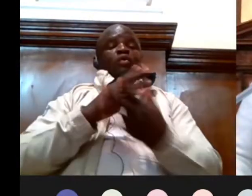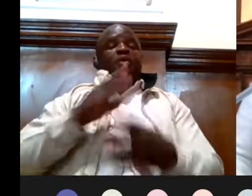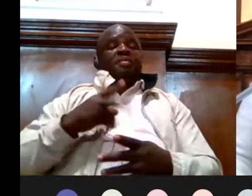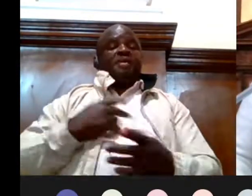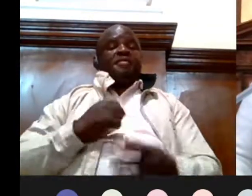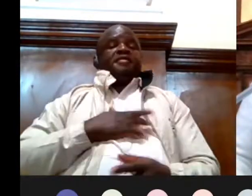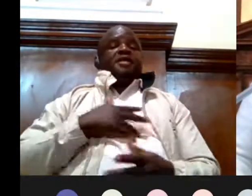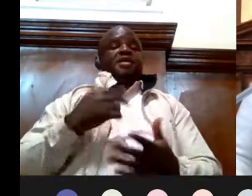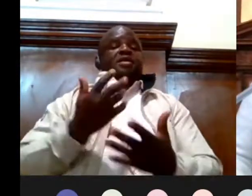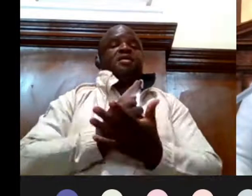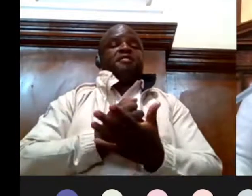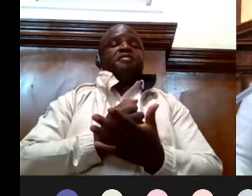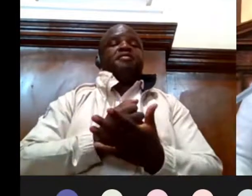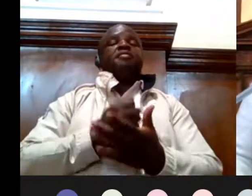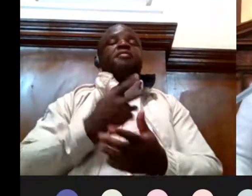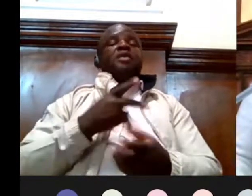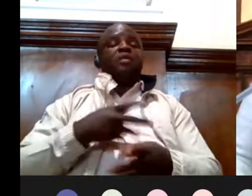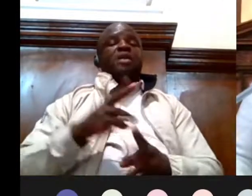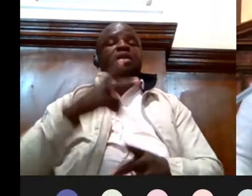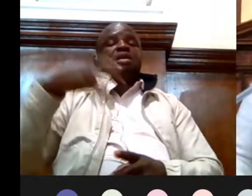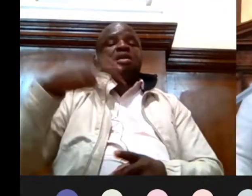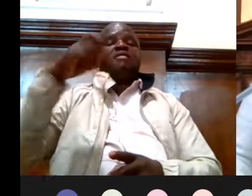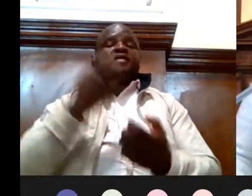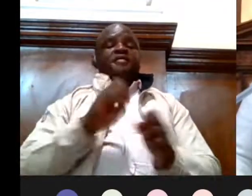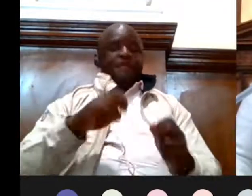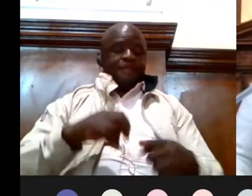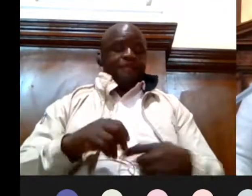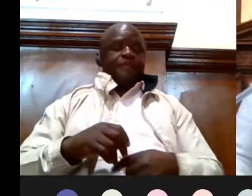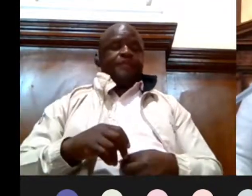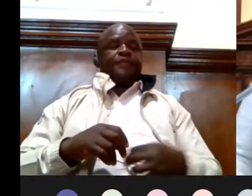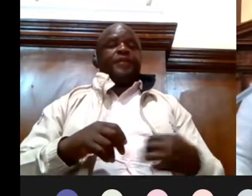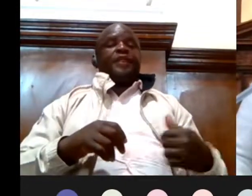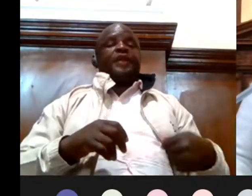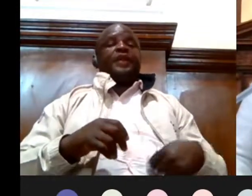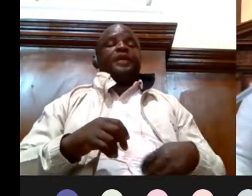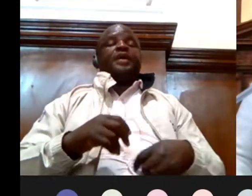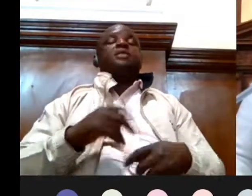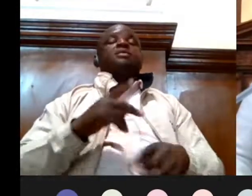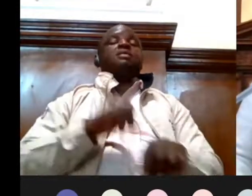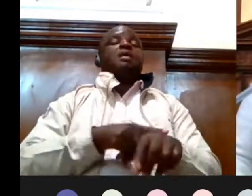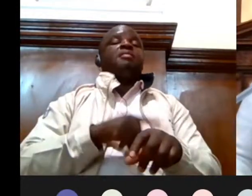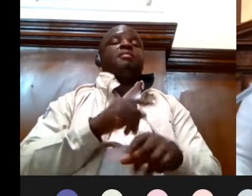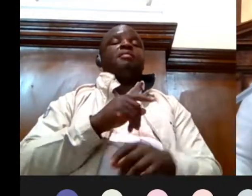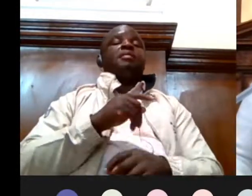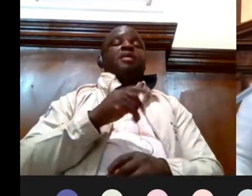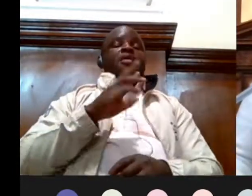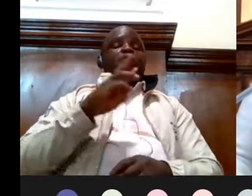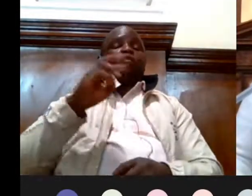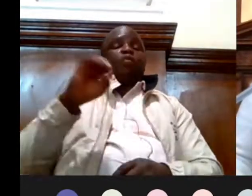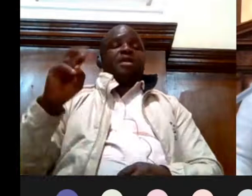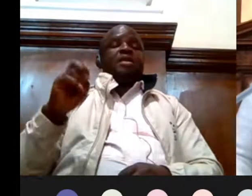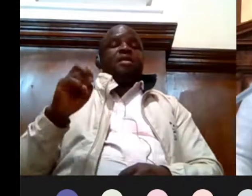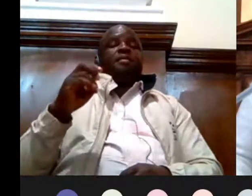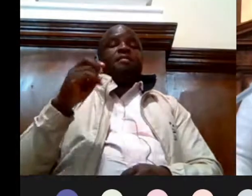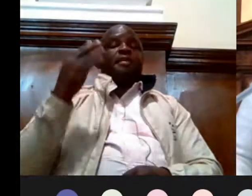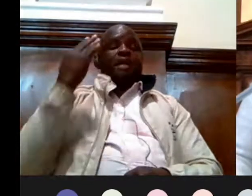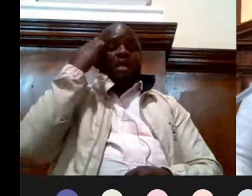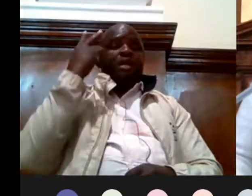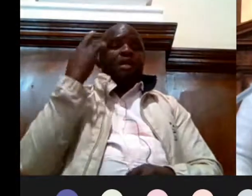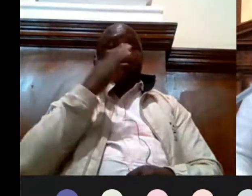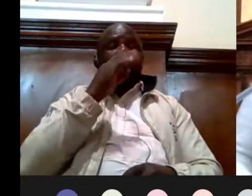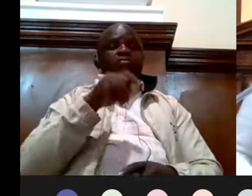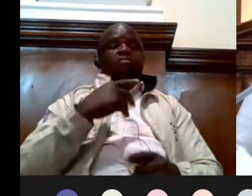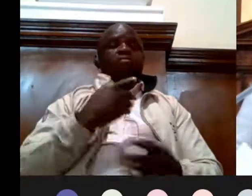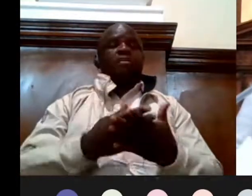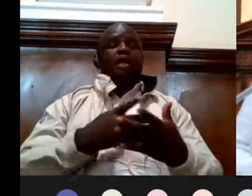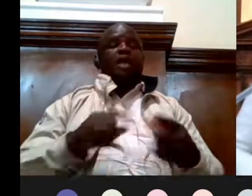country and siyambe ngendlela esithanda ngayo. When Mama Winnie Madikizela Mandela, waye sithi singayisusana nini,